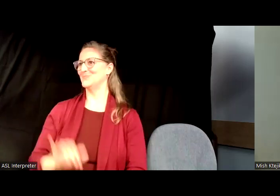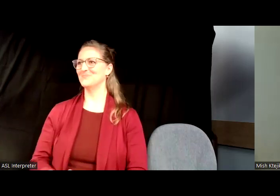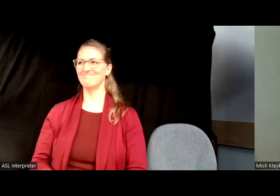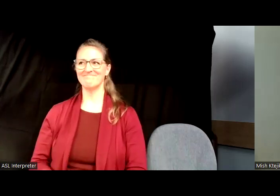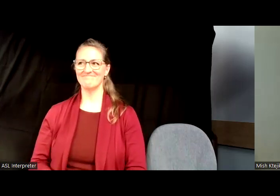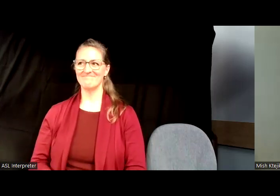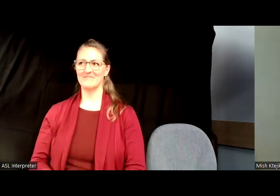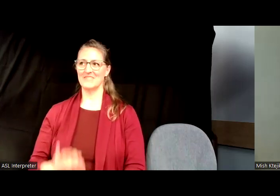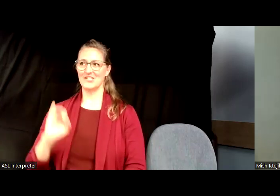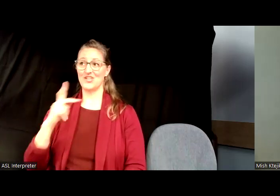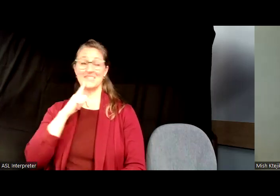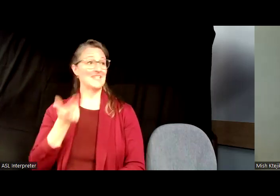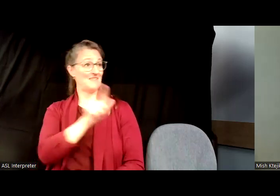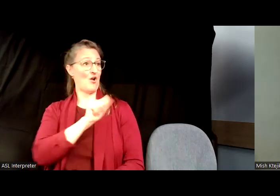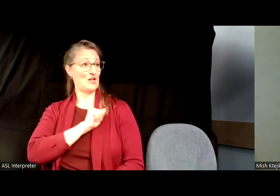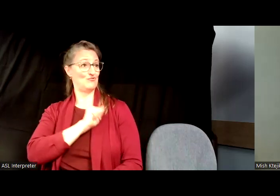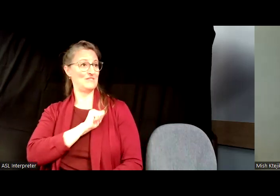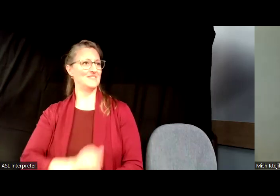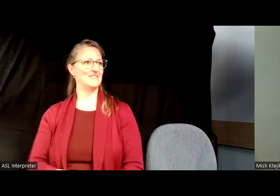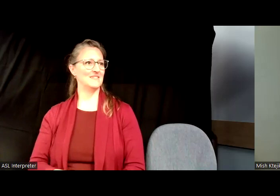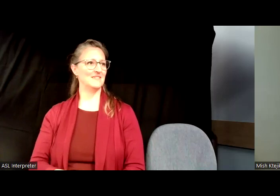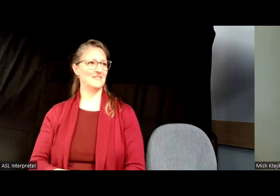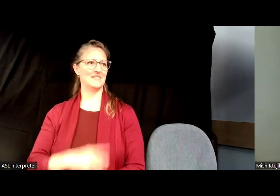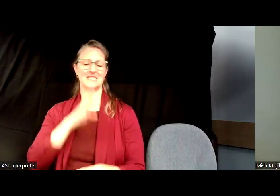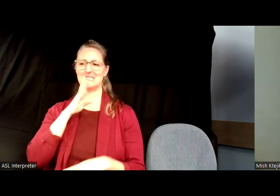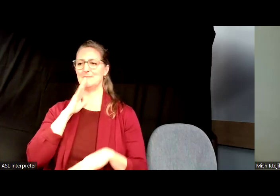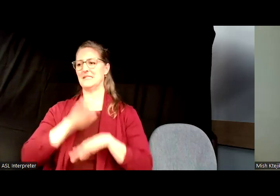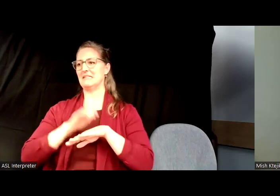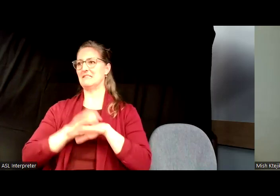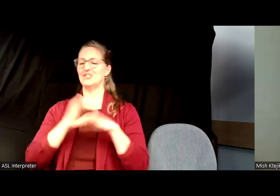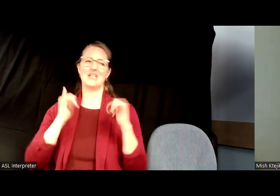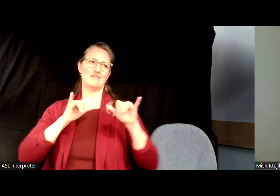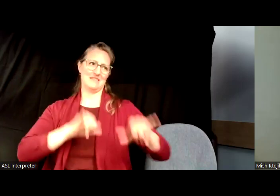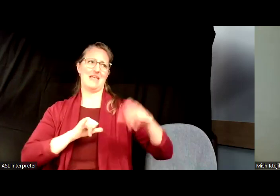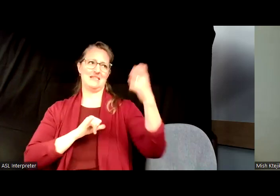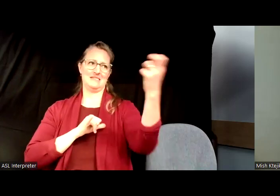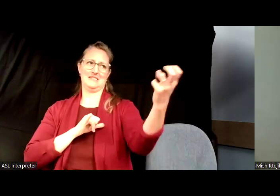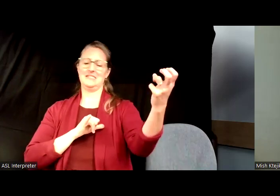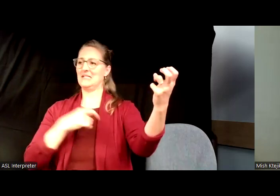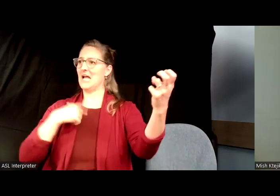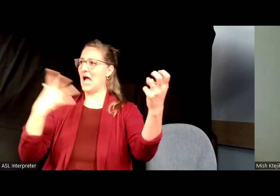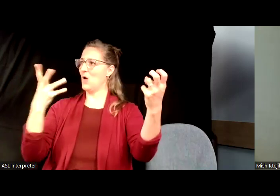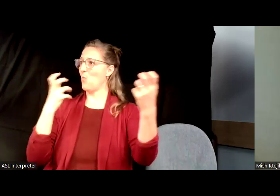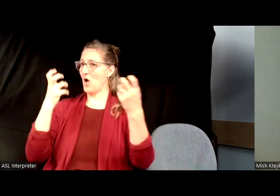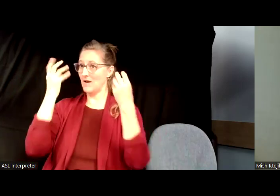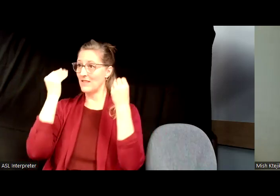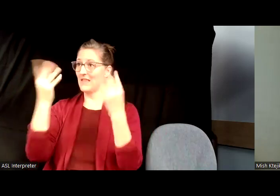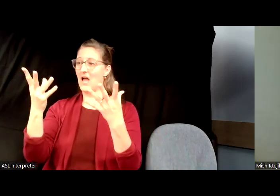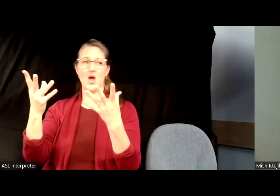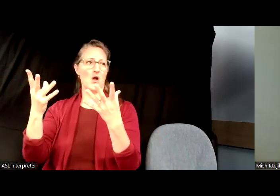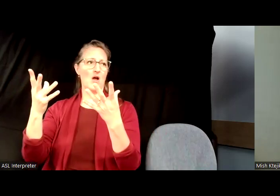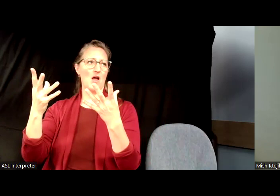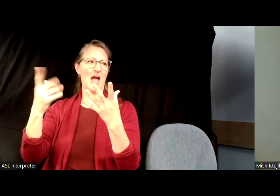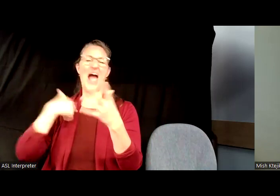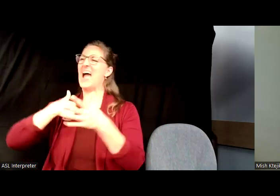Mish, that's great. Audrey? So I just wanted to let everybody know that I have a hard stop